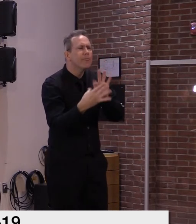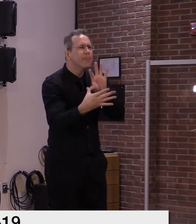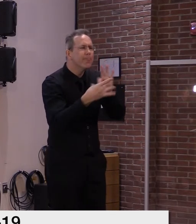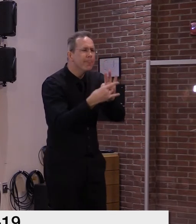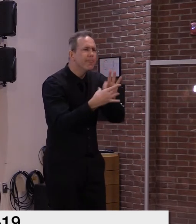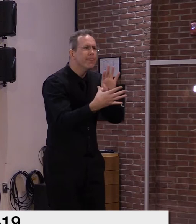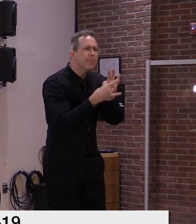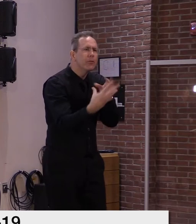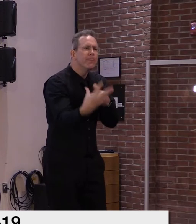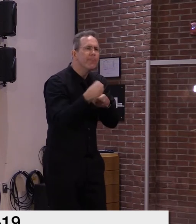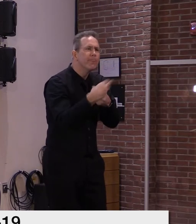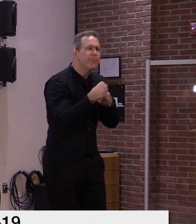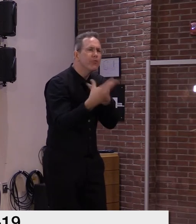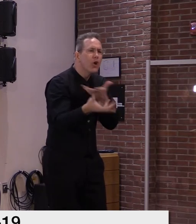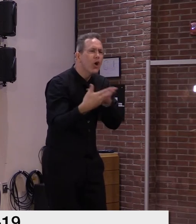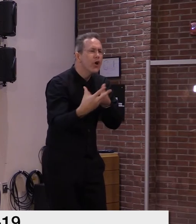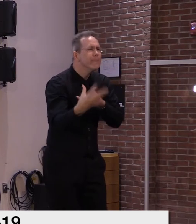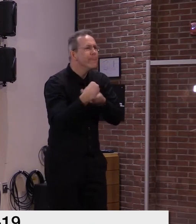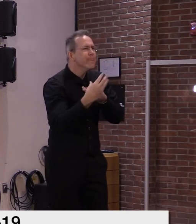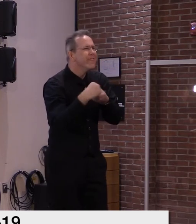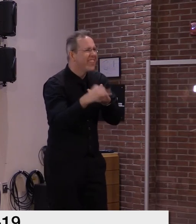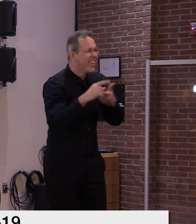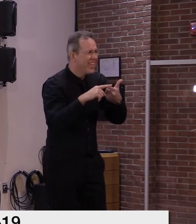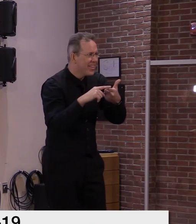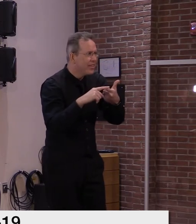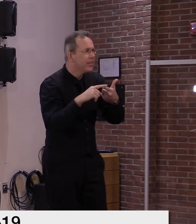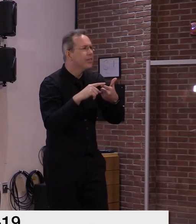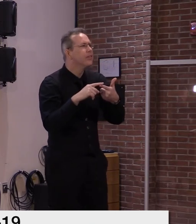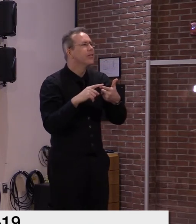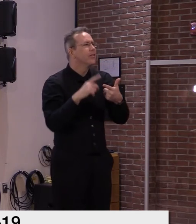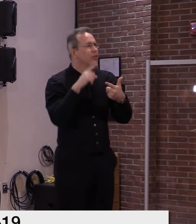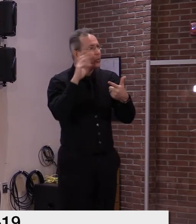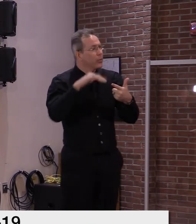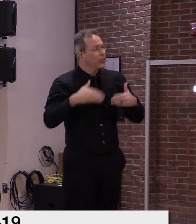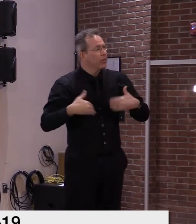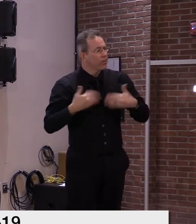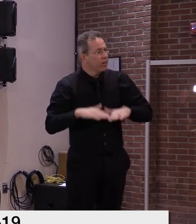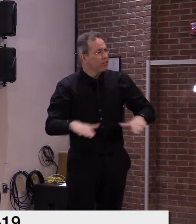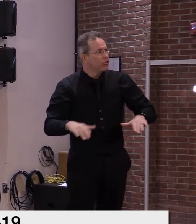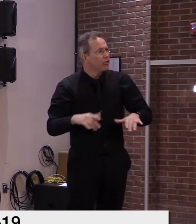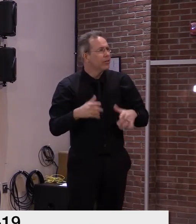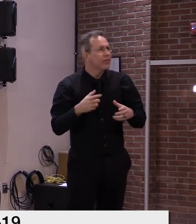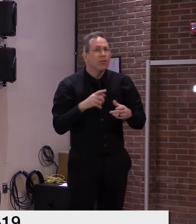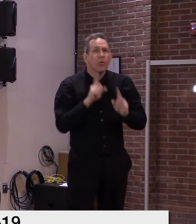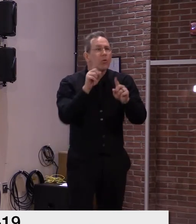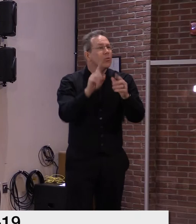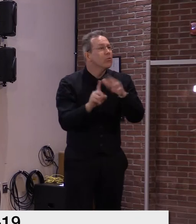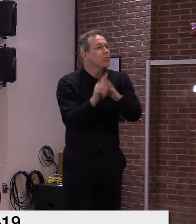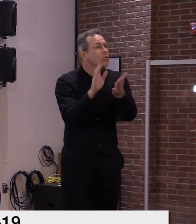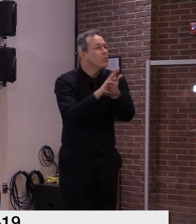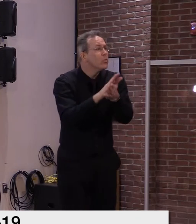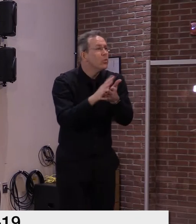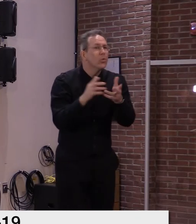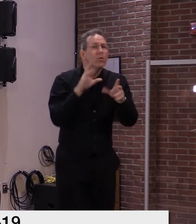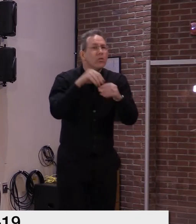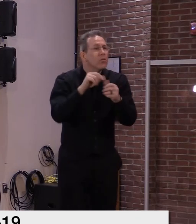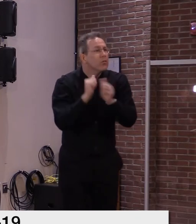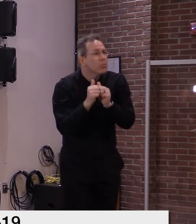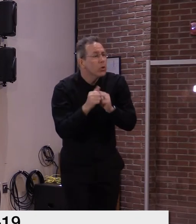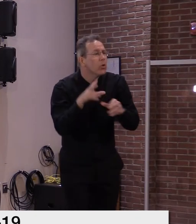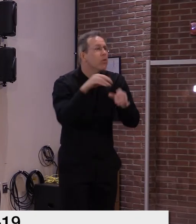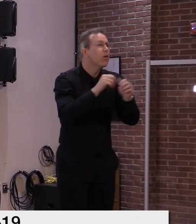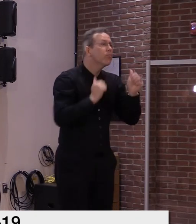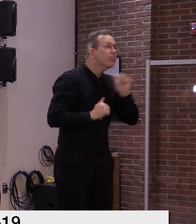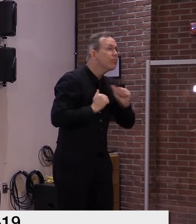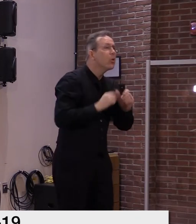heard, you know, particularly with the teenagers, a lot of the social activities related to school are probably equally important right now to some of the other